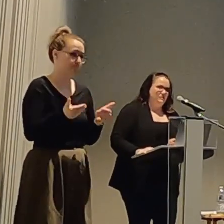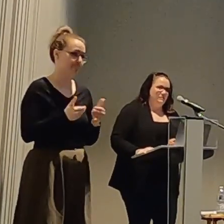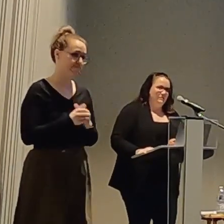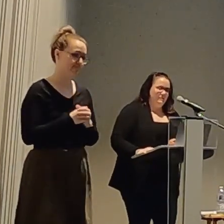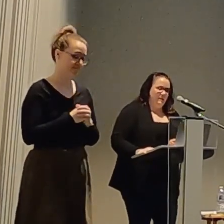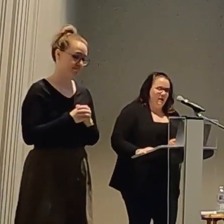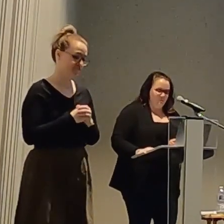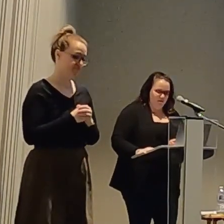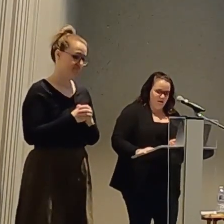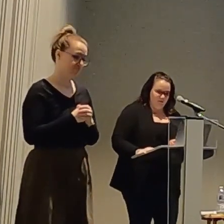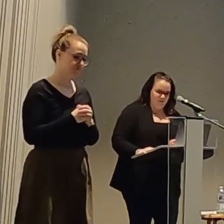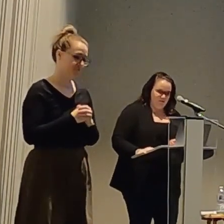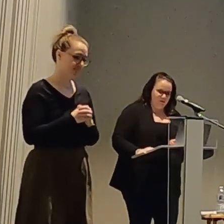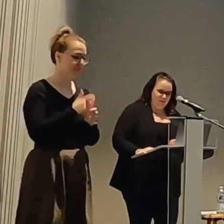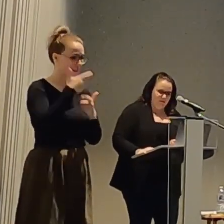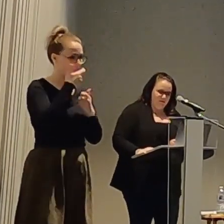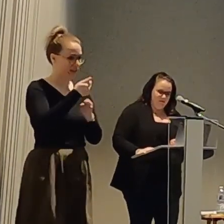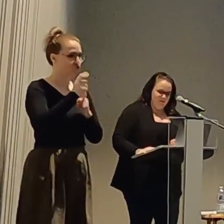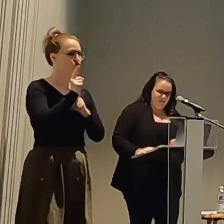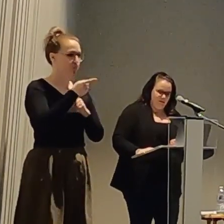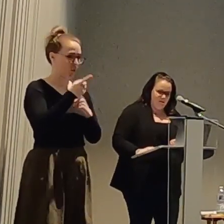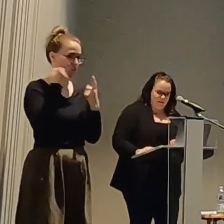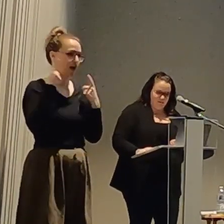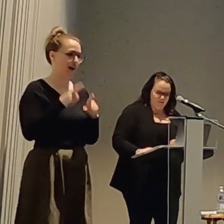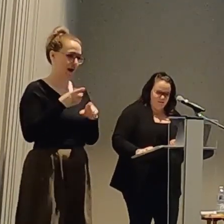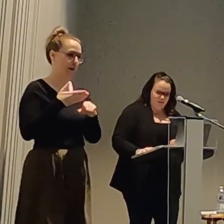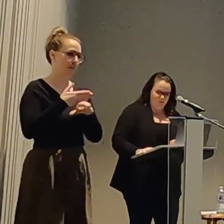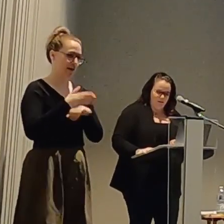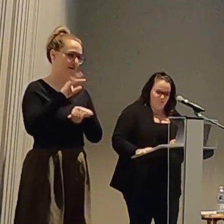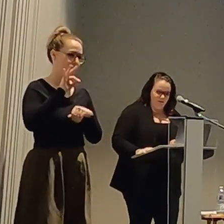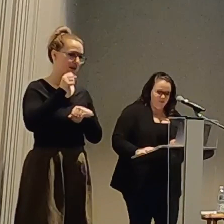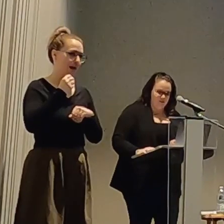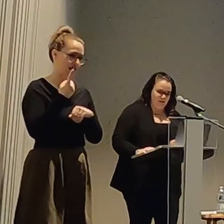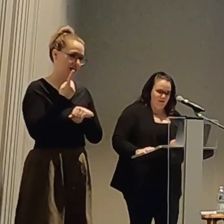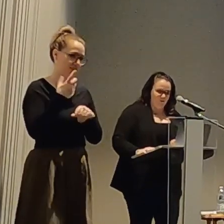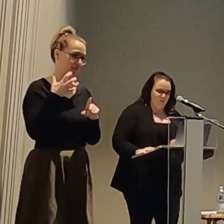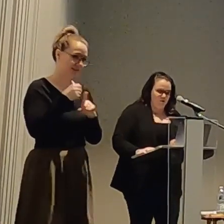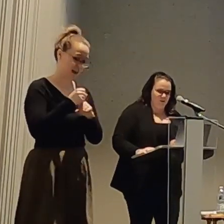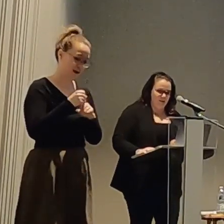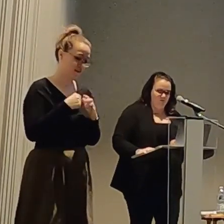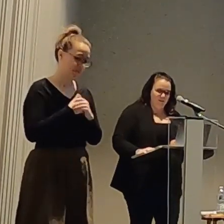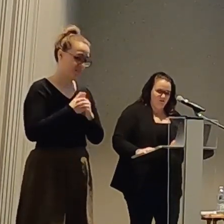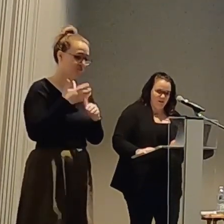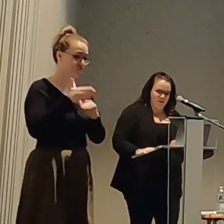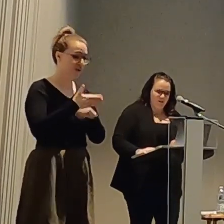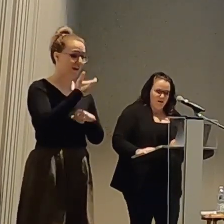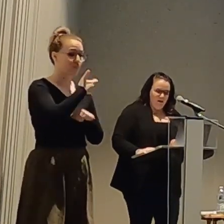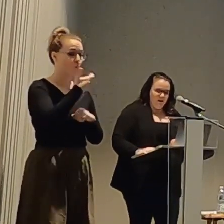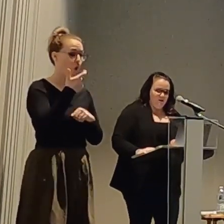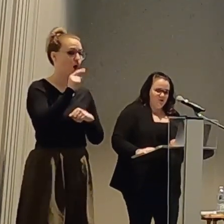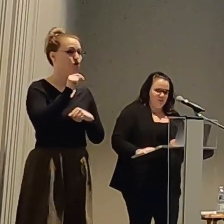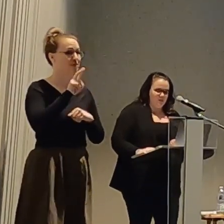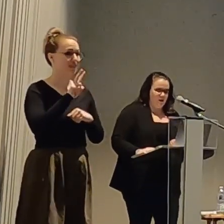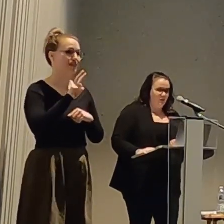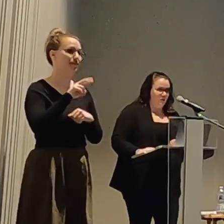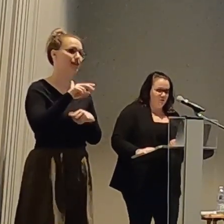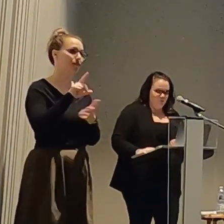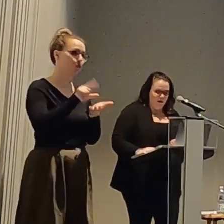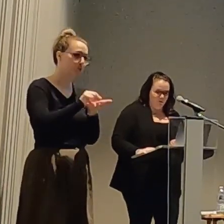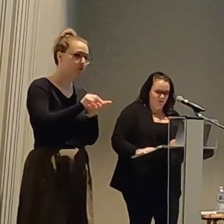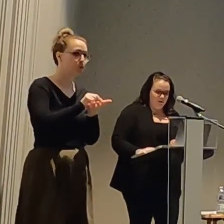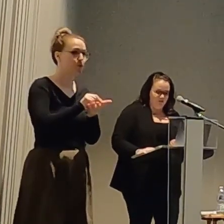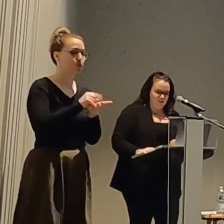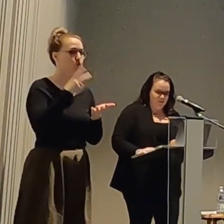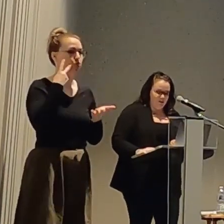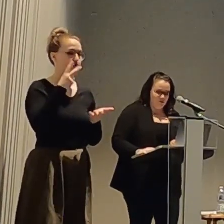moment too that happened after the terror attacks on September 11th. She said after watching TV coverage, she saw